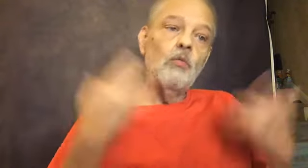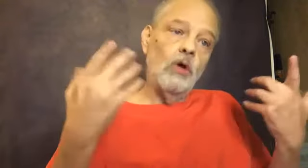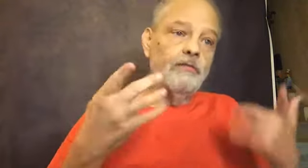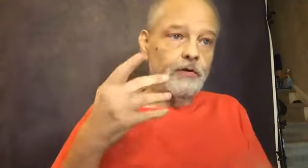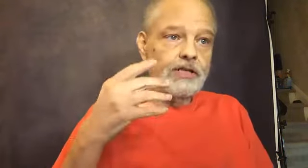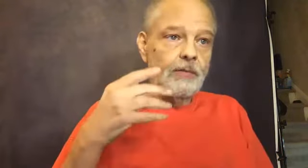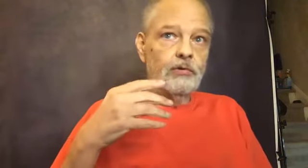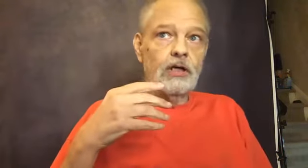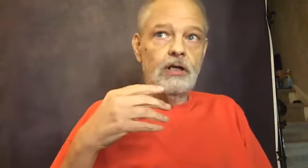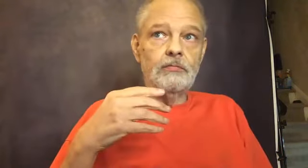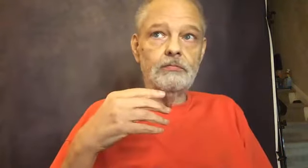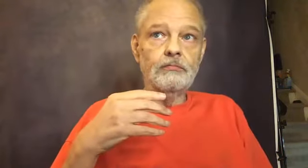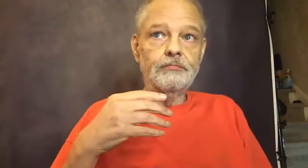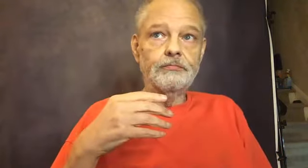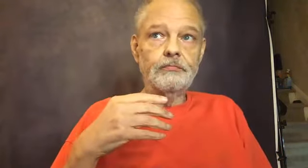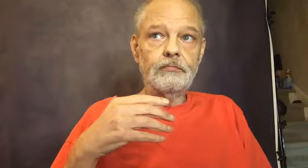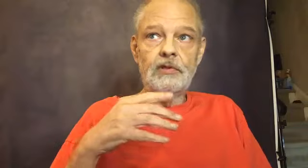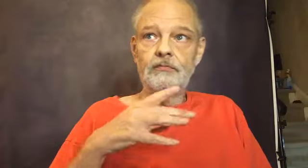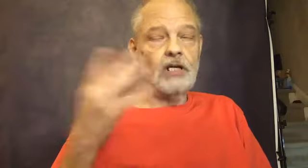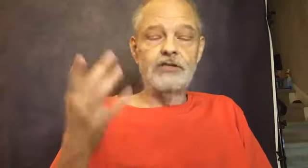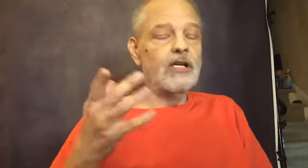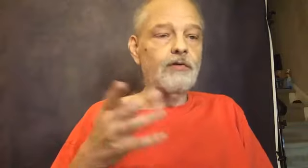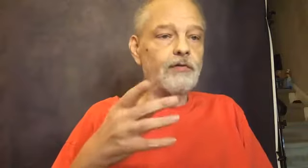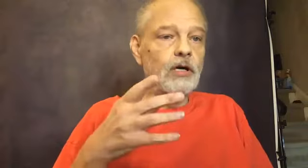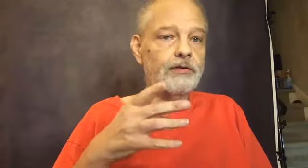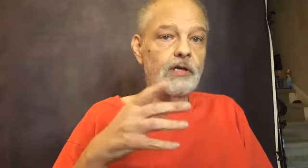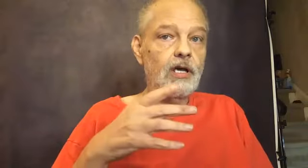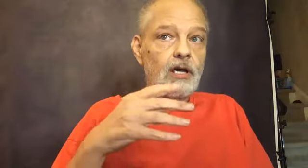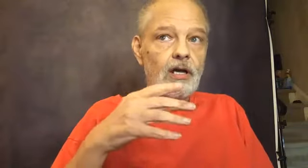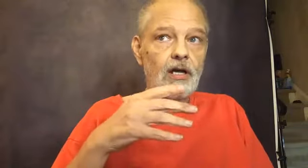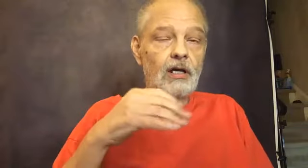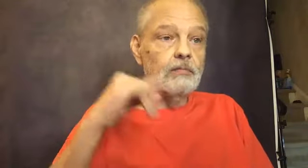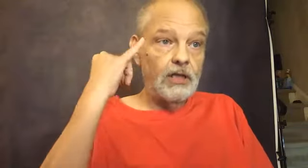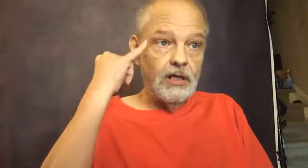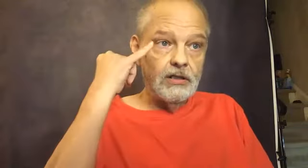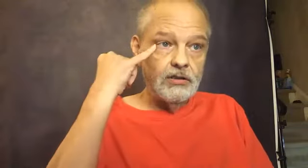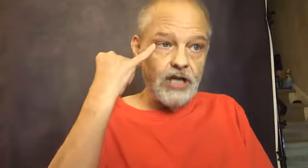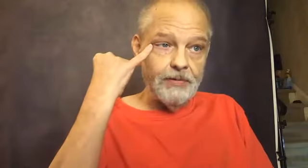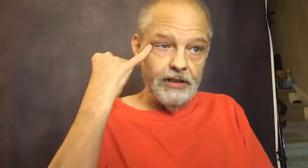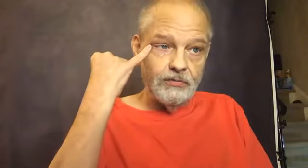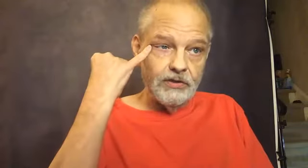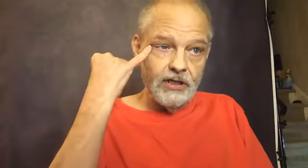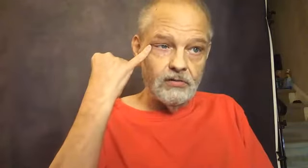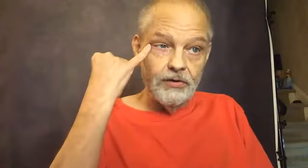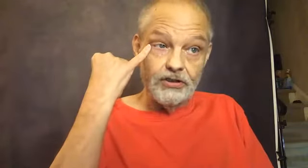Well, for example, I'll just give you a few others. Japanese was done with a